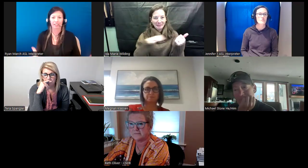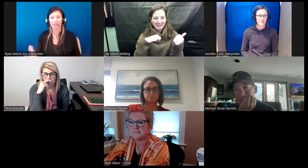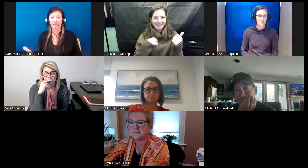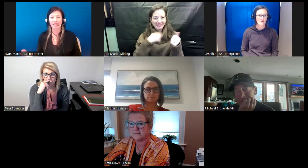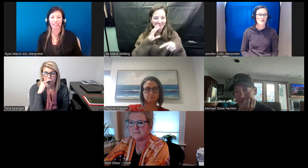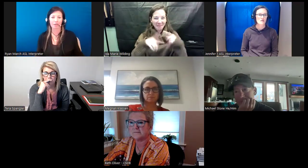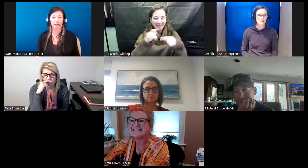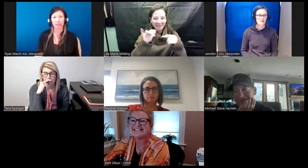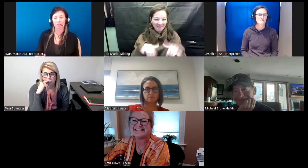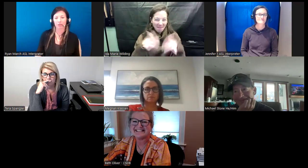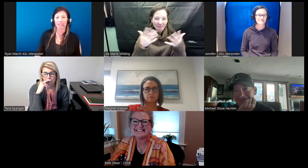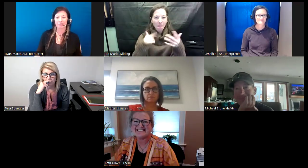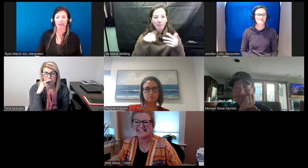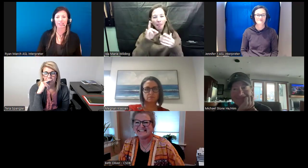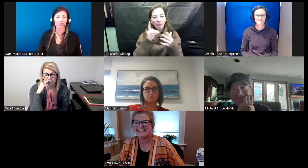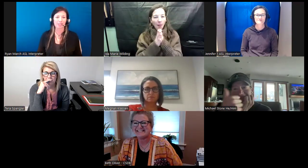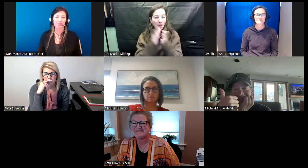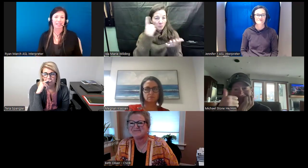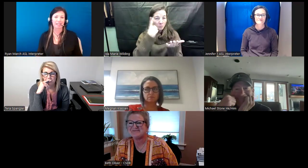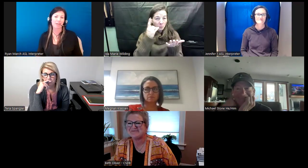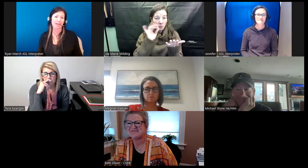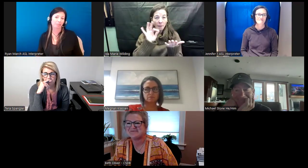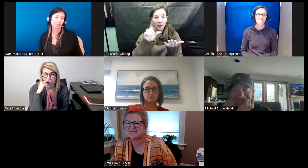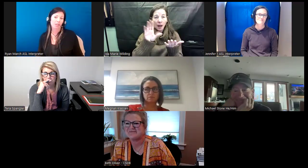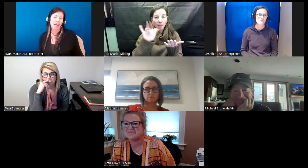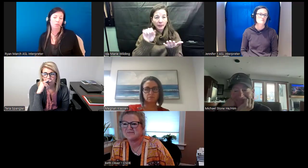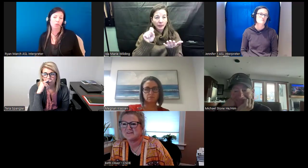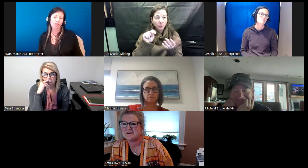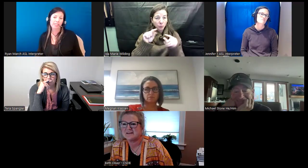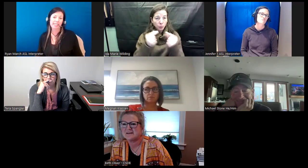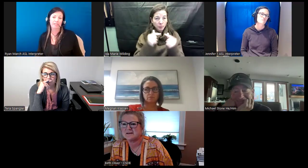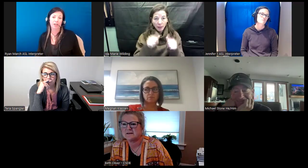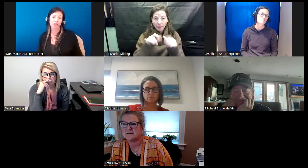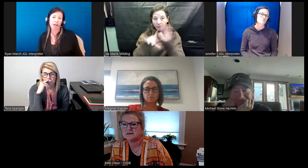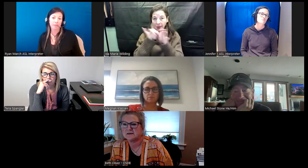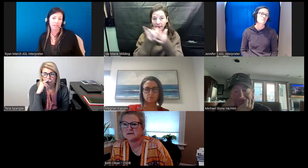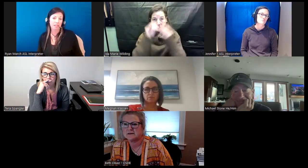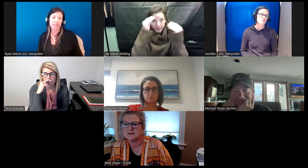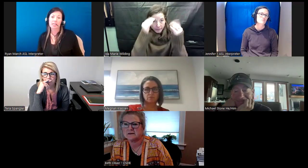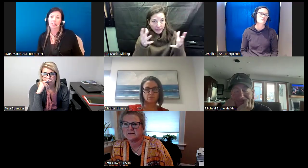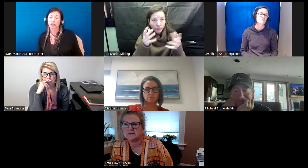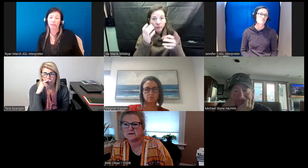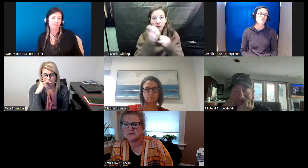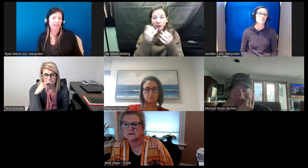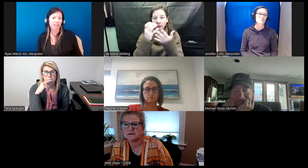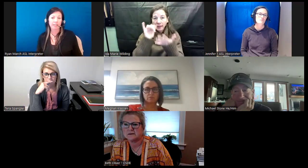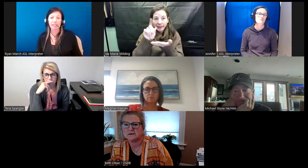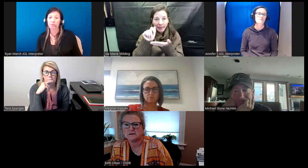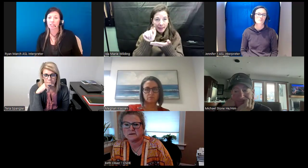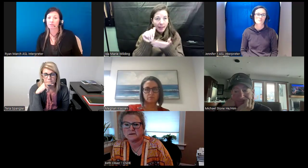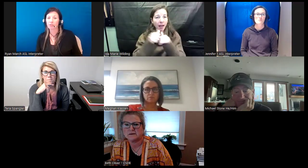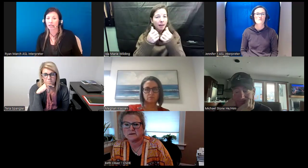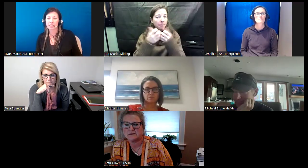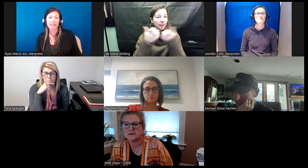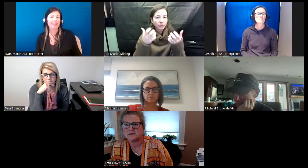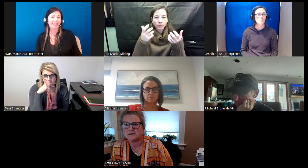here. So I think, I'm not sure where this falls, which committee, but I'm wondering if our lobbyists, they can find out that